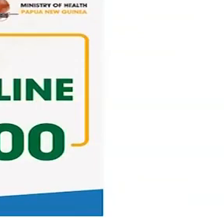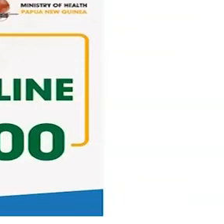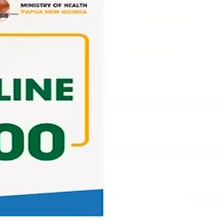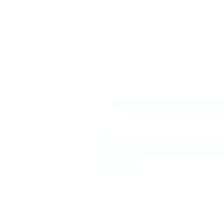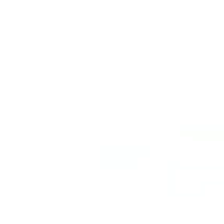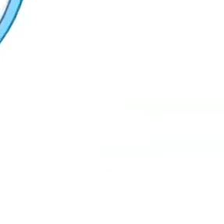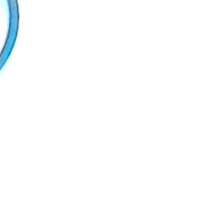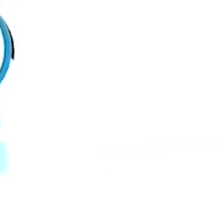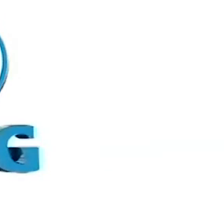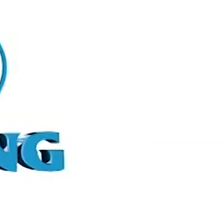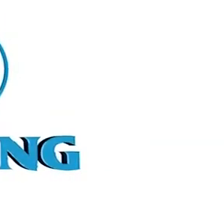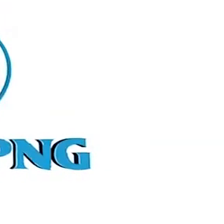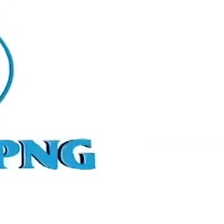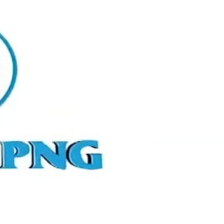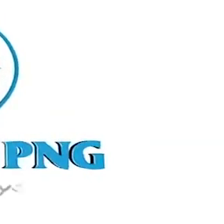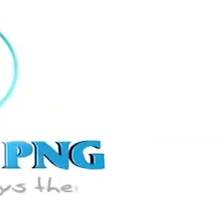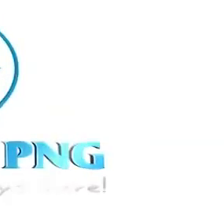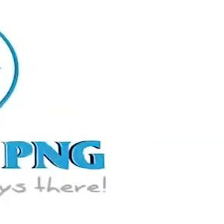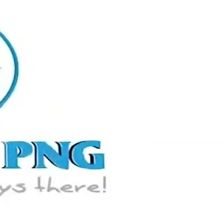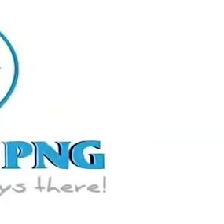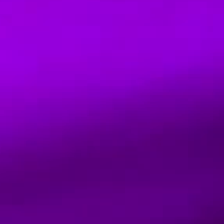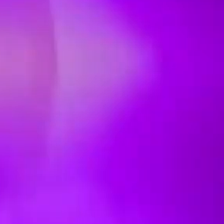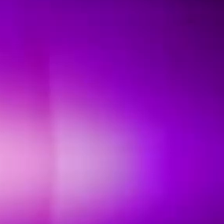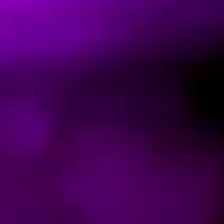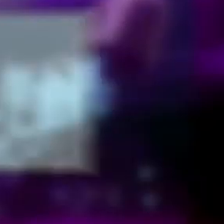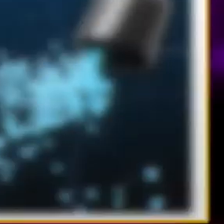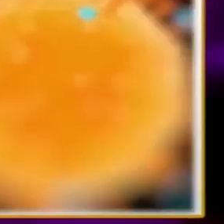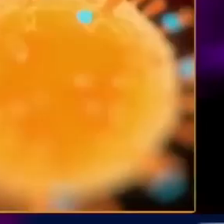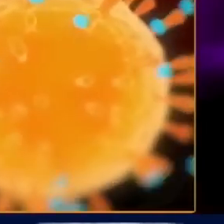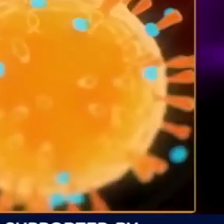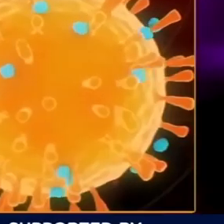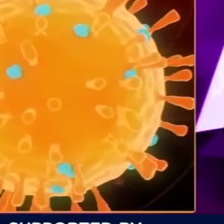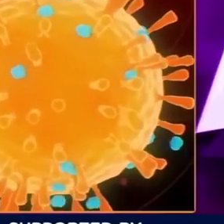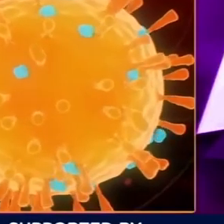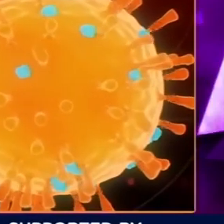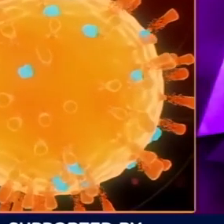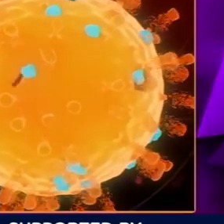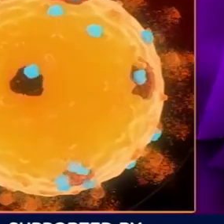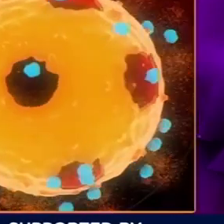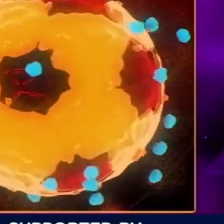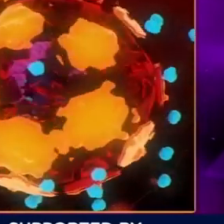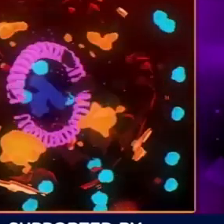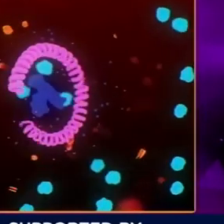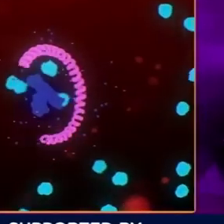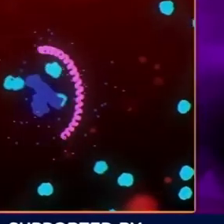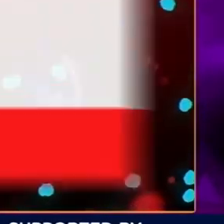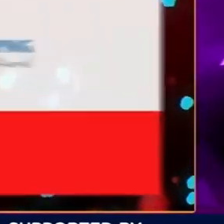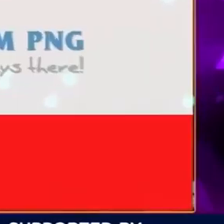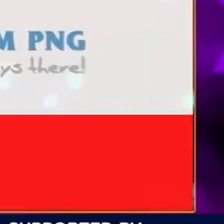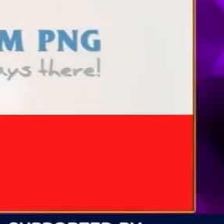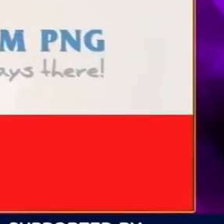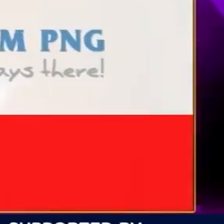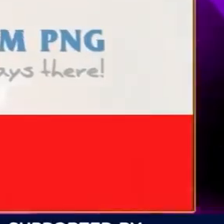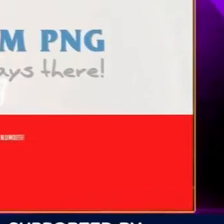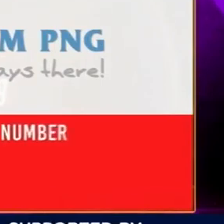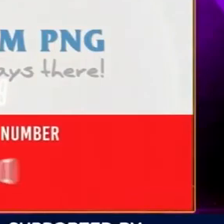1-800-200. Telecom PNG, always there. This COVID-19 awareness program is supported